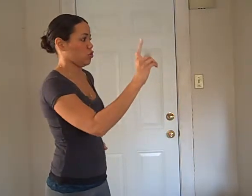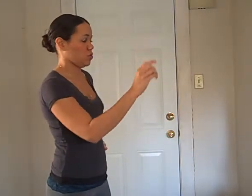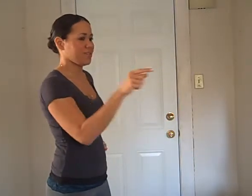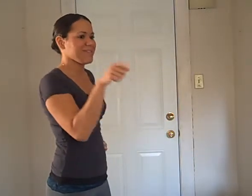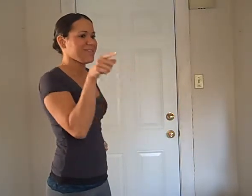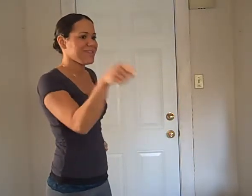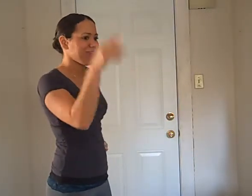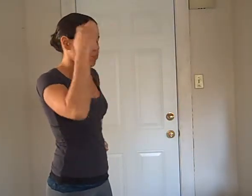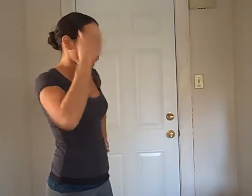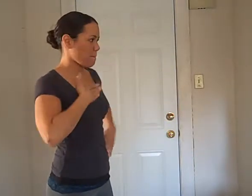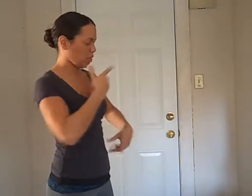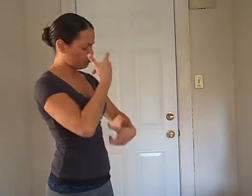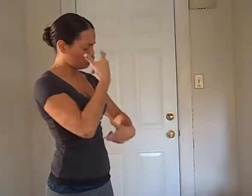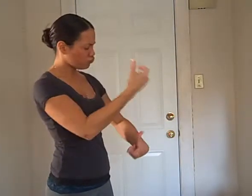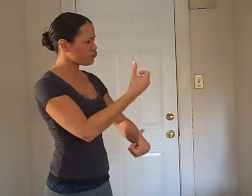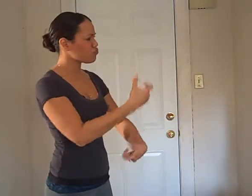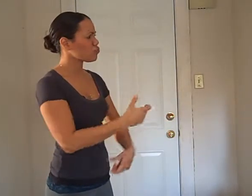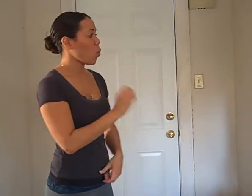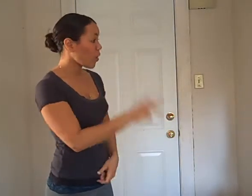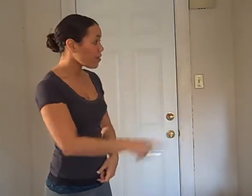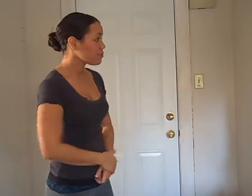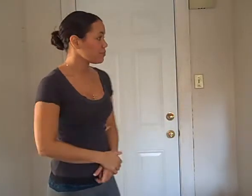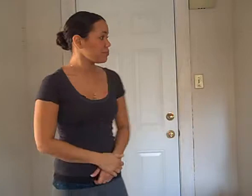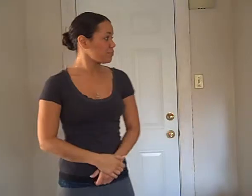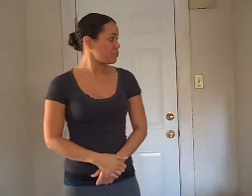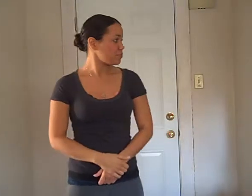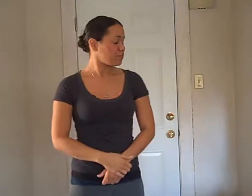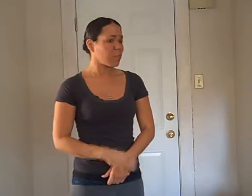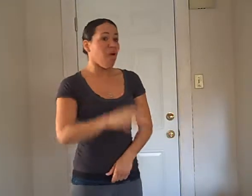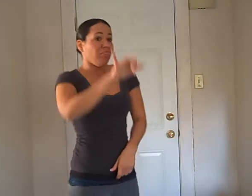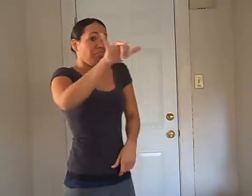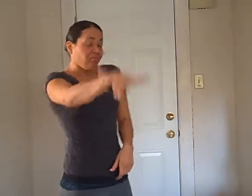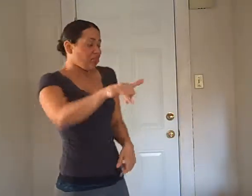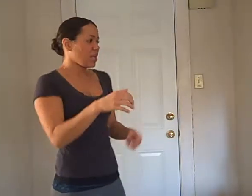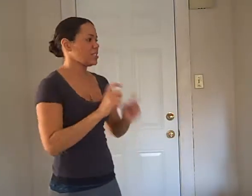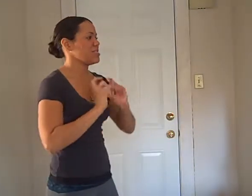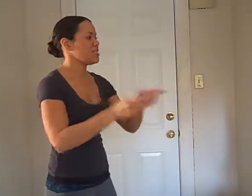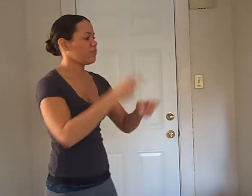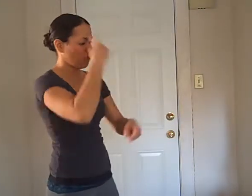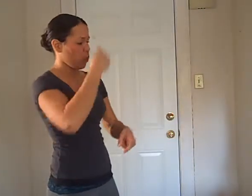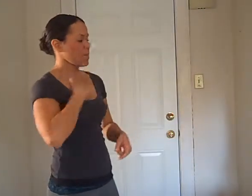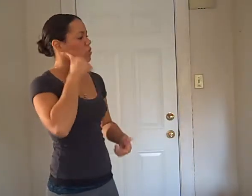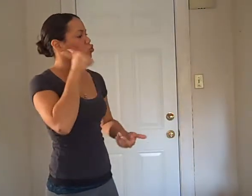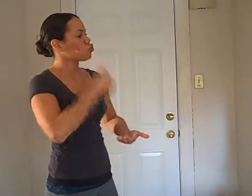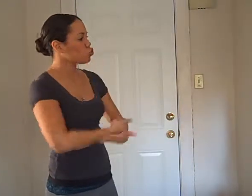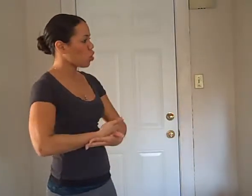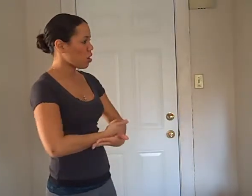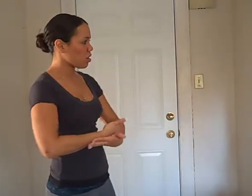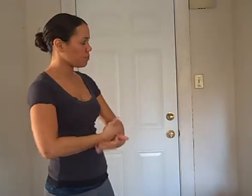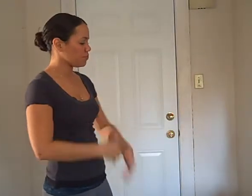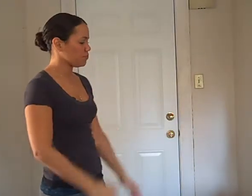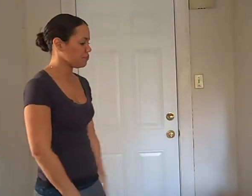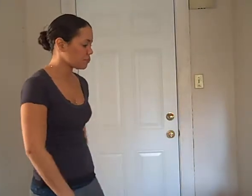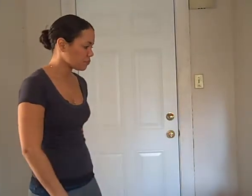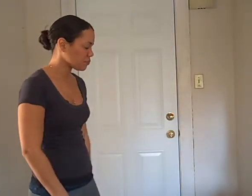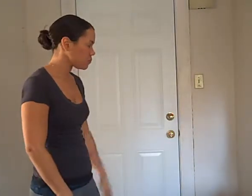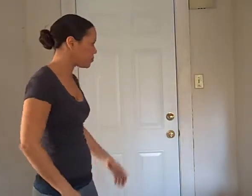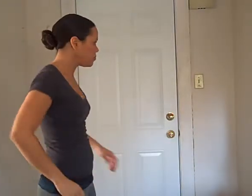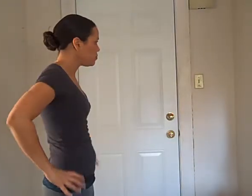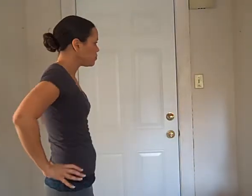interest in the exquisite snorkel. A Christmas surprise for my Luna. Now, he said, turning to Harry.